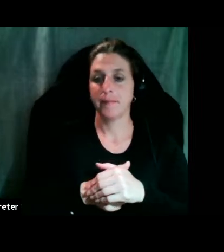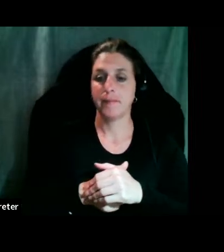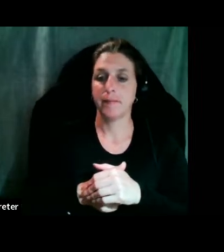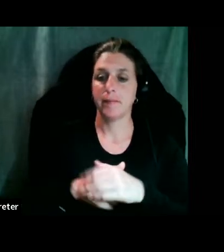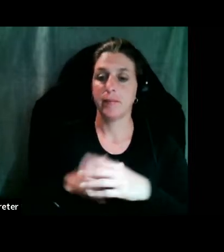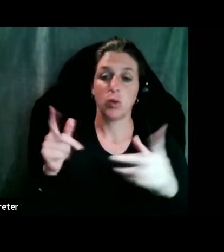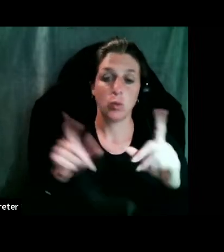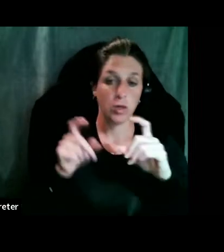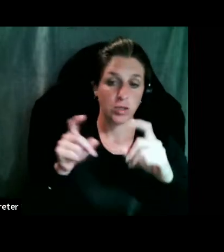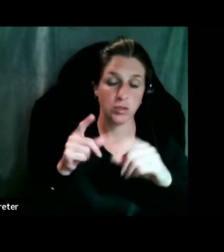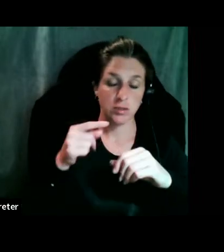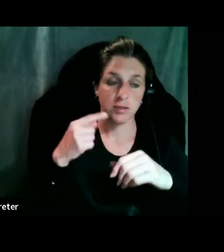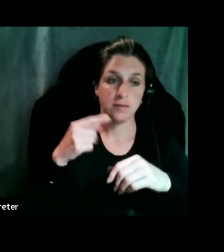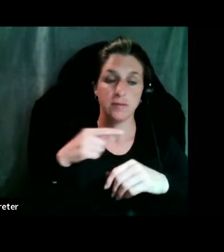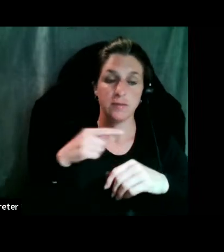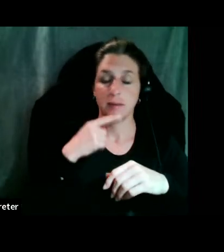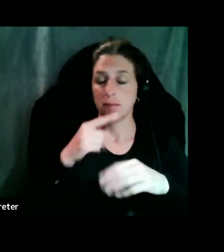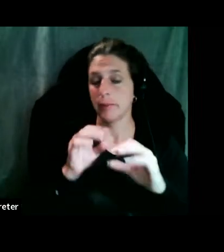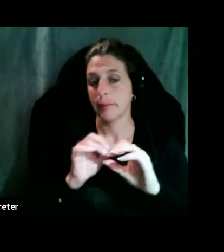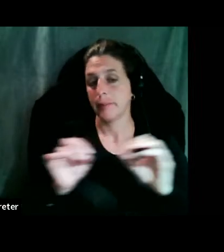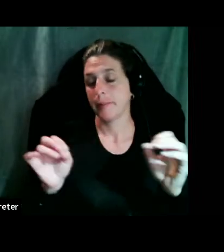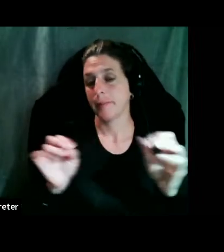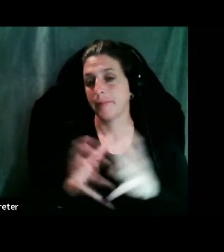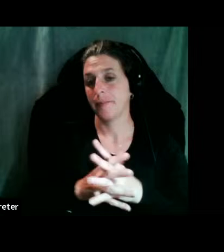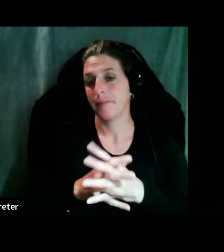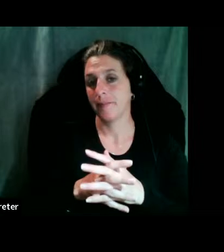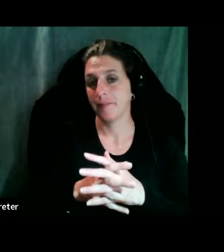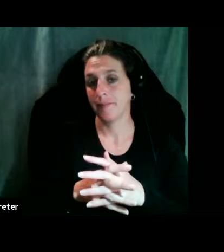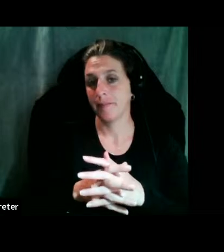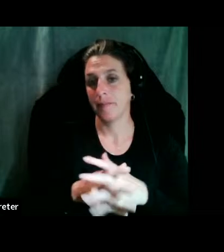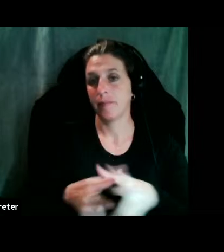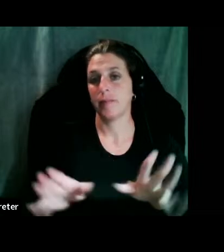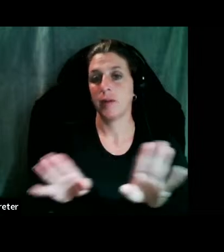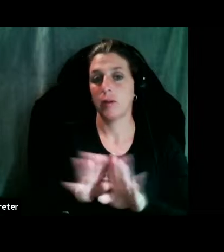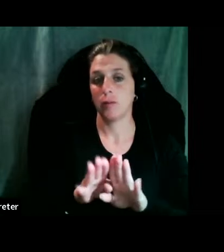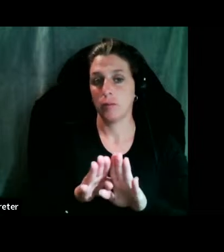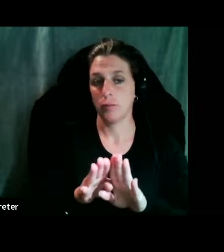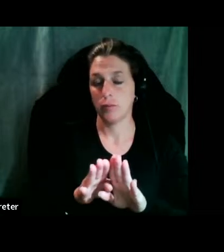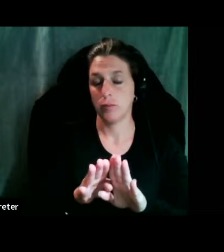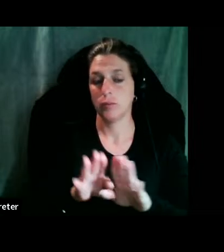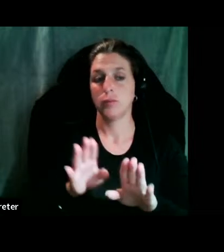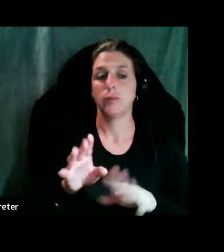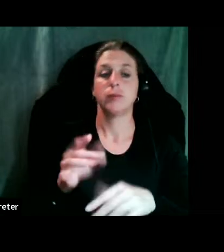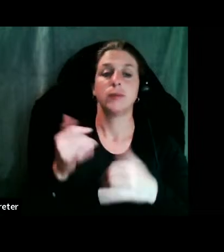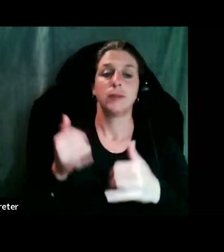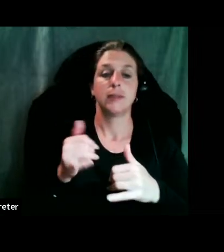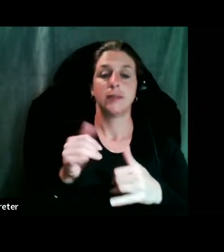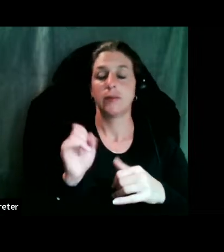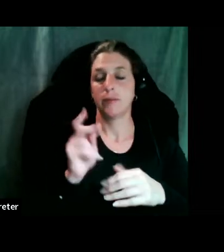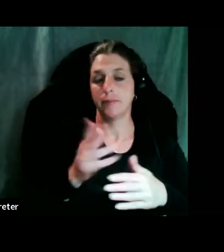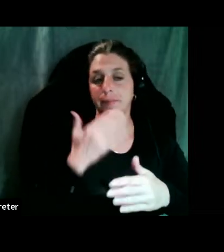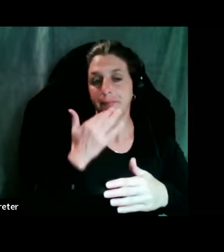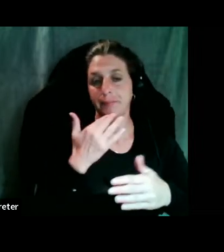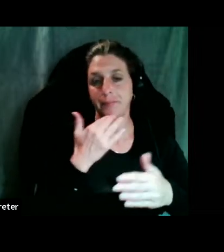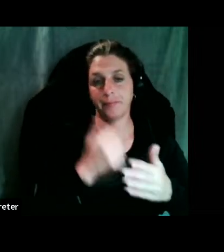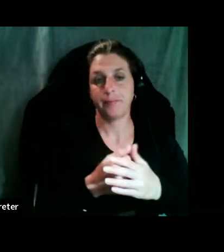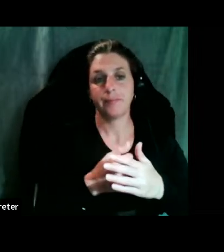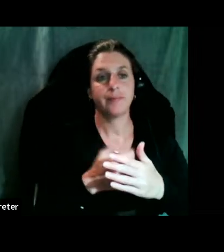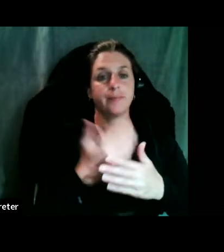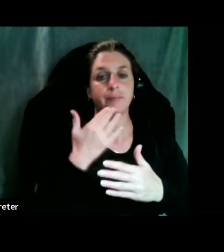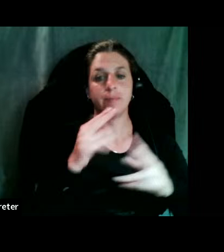Questions from the public? There are none. All right, I'll close the public hearing now. Thank you very